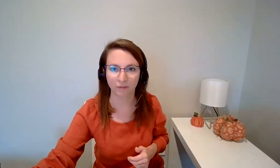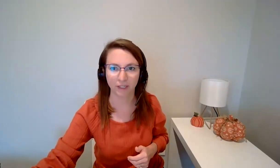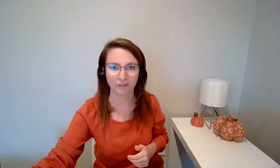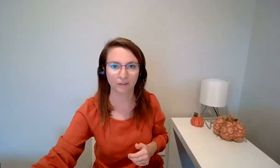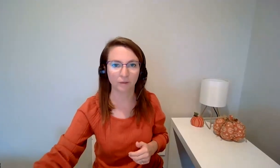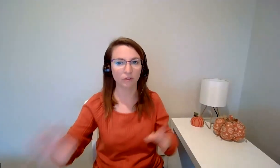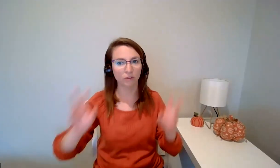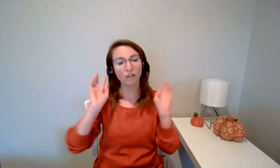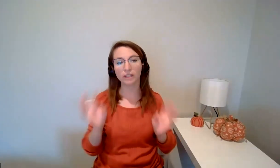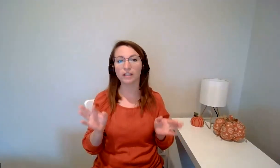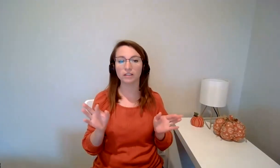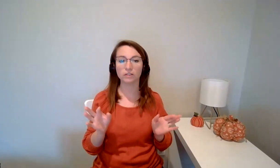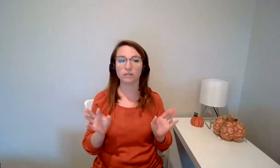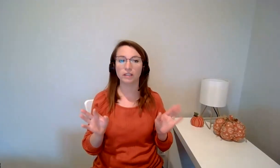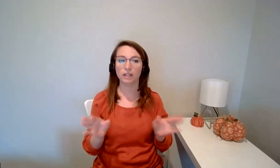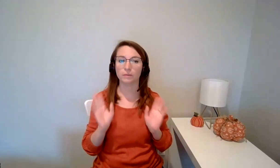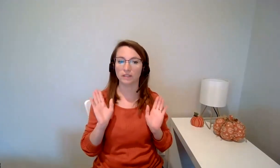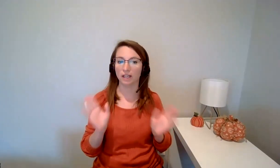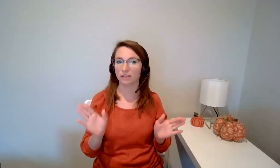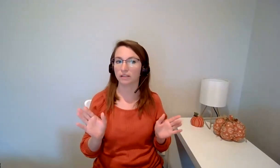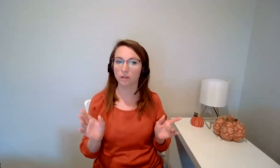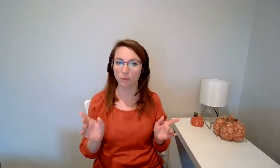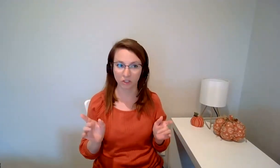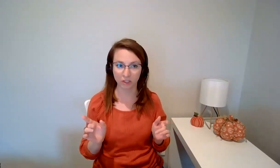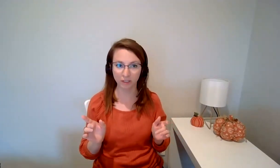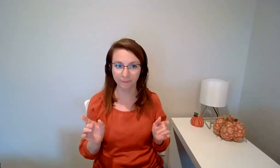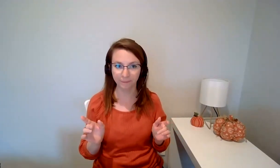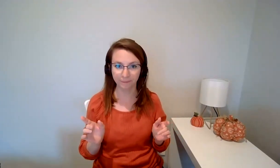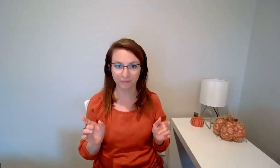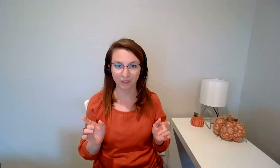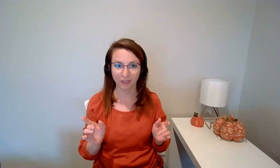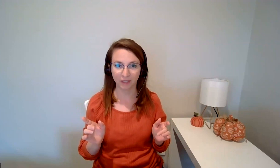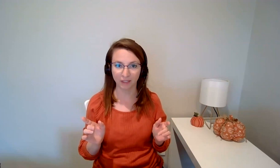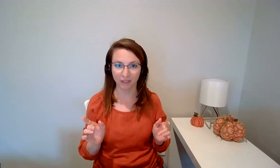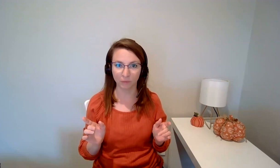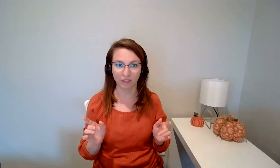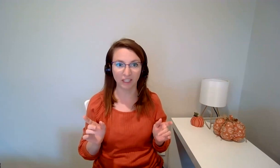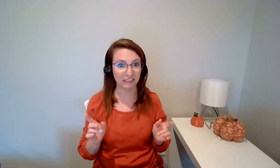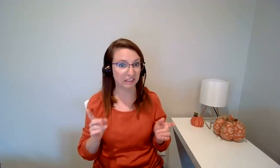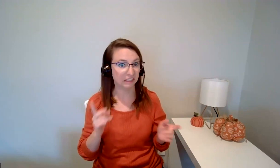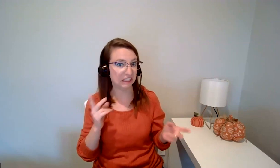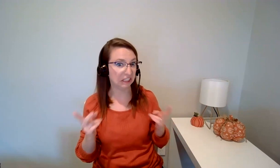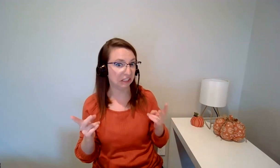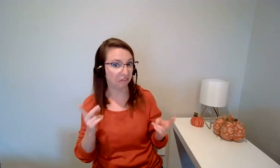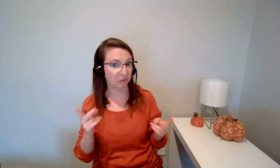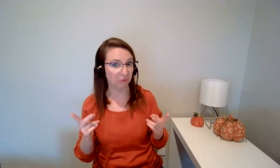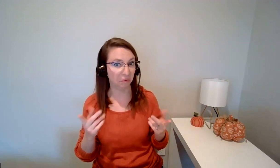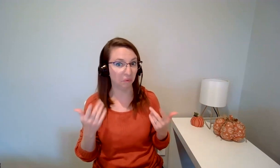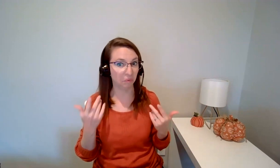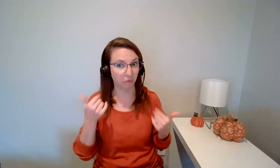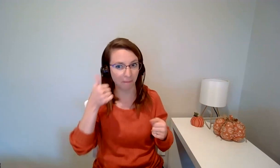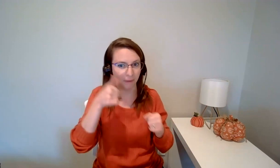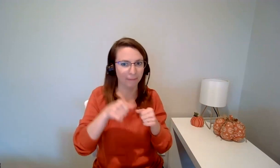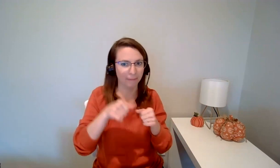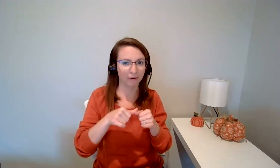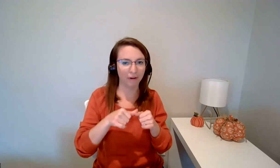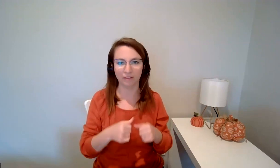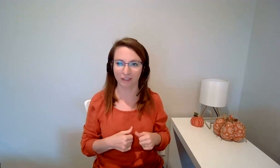Okay, so if you're not looking at the screen, I was asking a question, and I would like to see if you remember how to